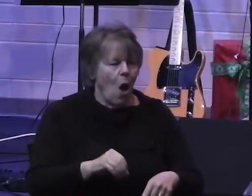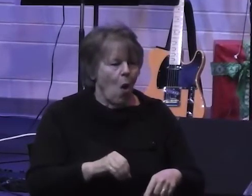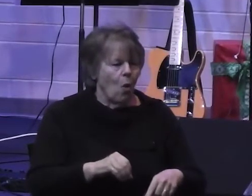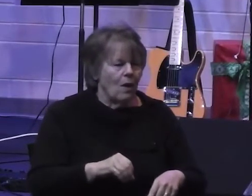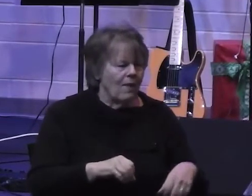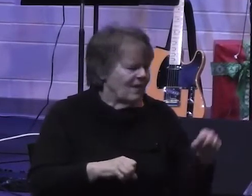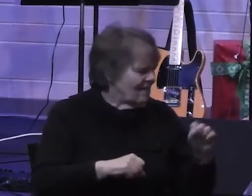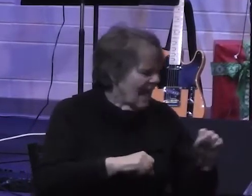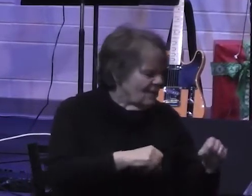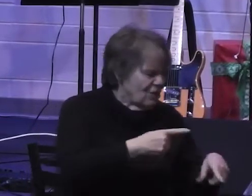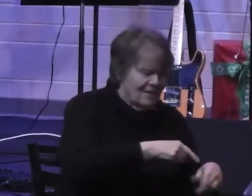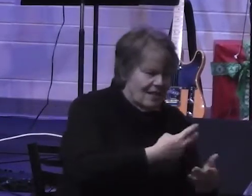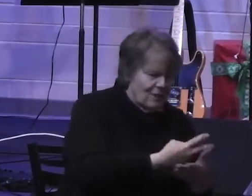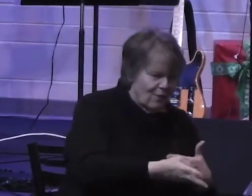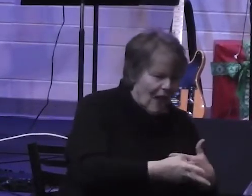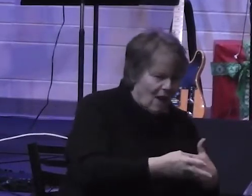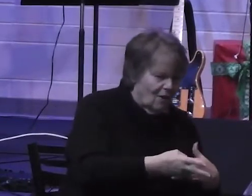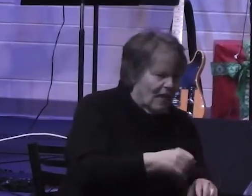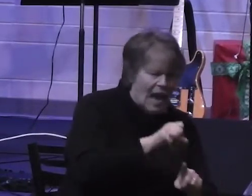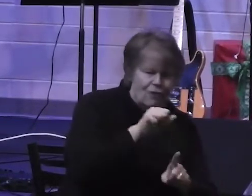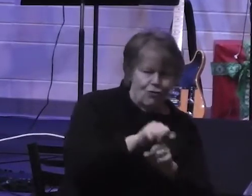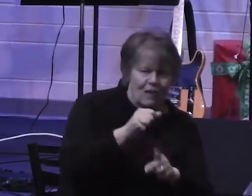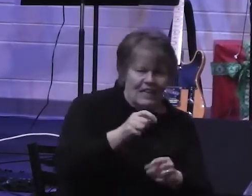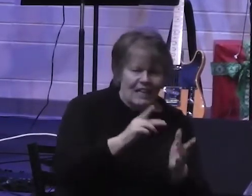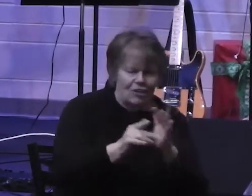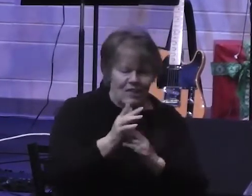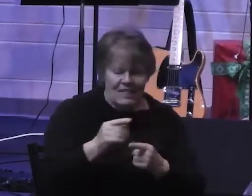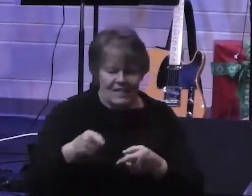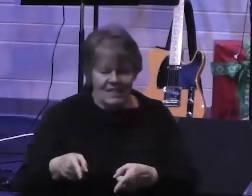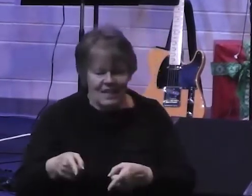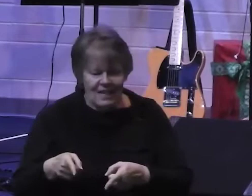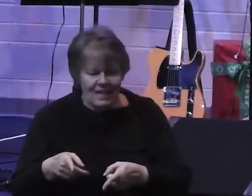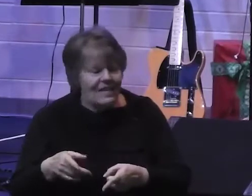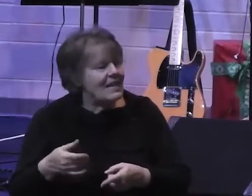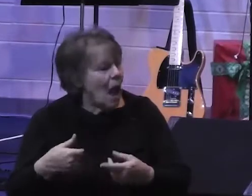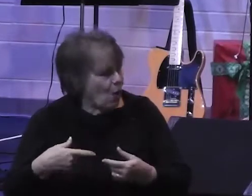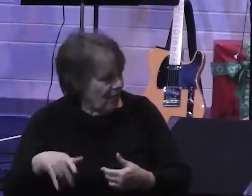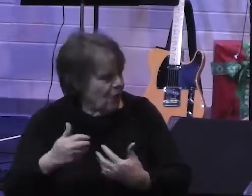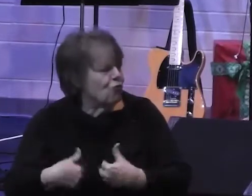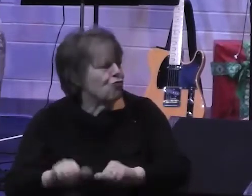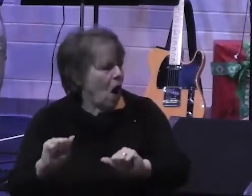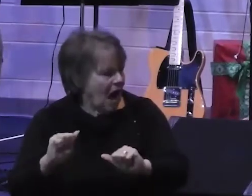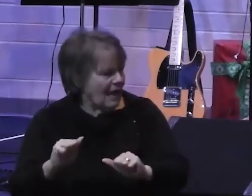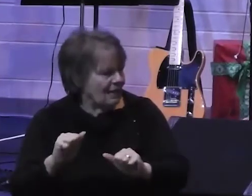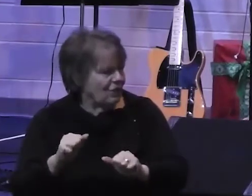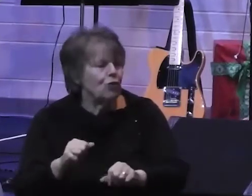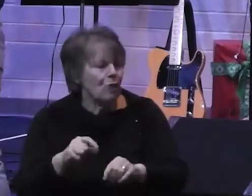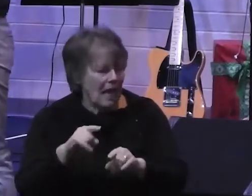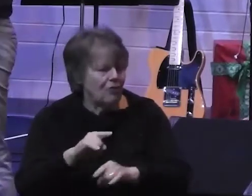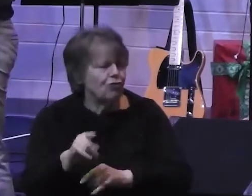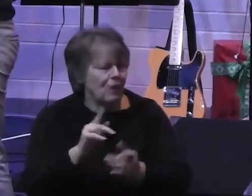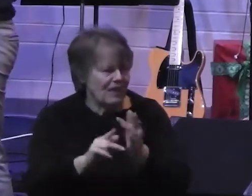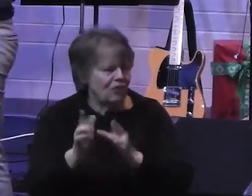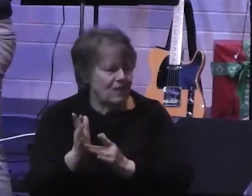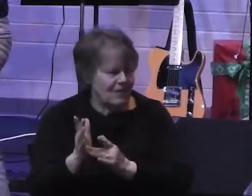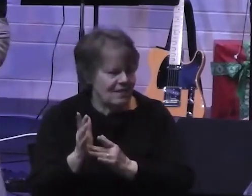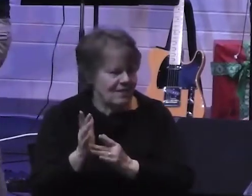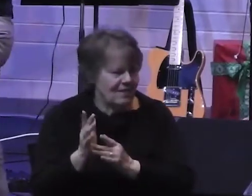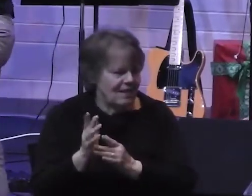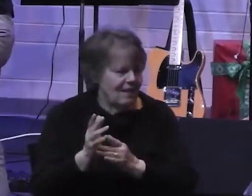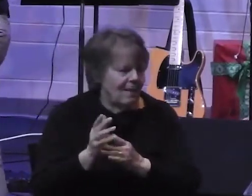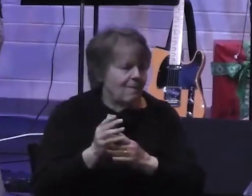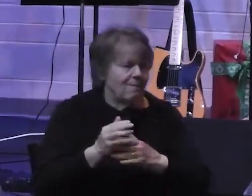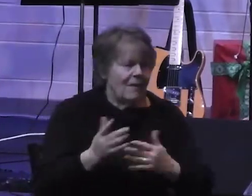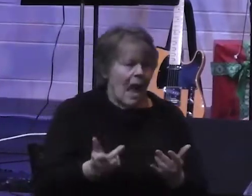their turn, and their question is, which is the greatest commandment in the law? Now, at first glance, this might not